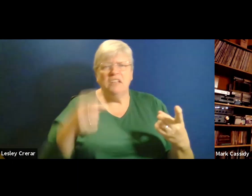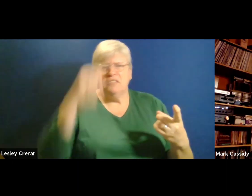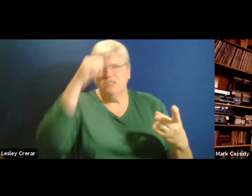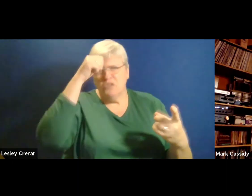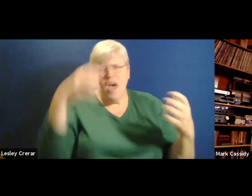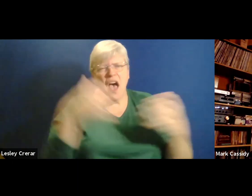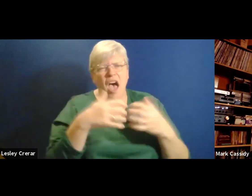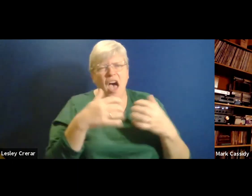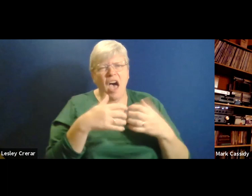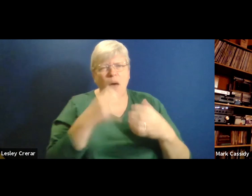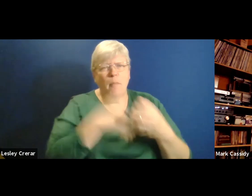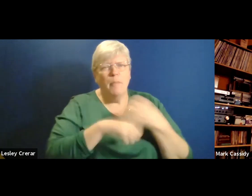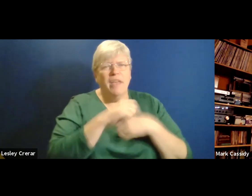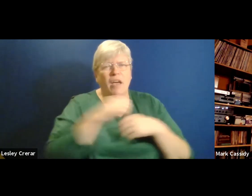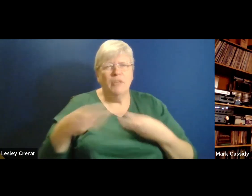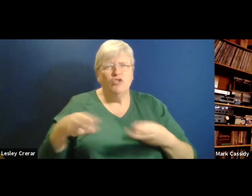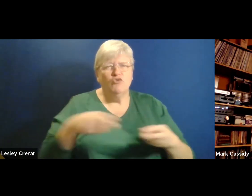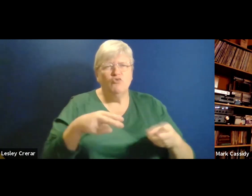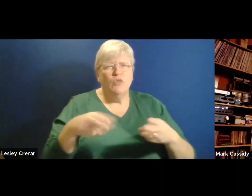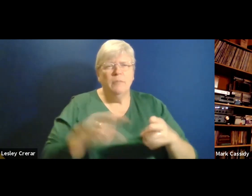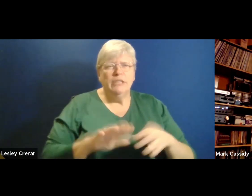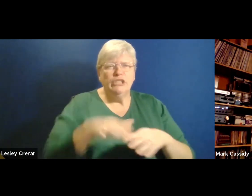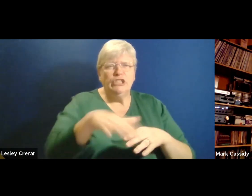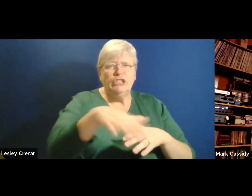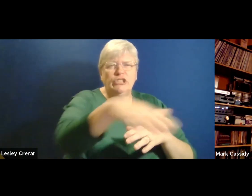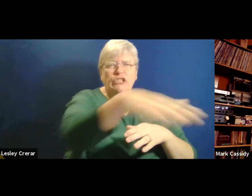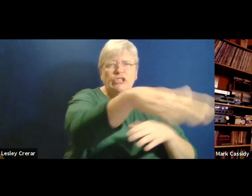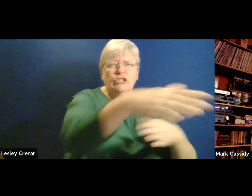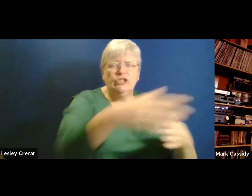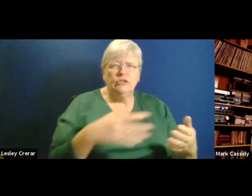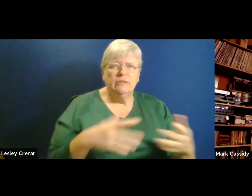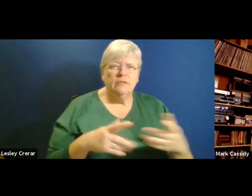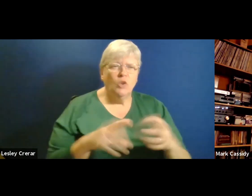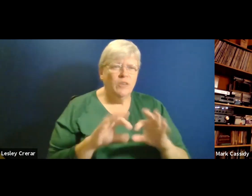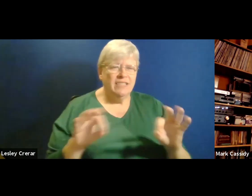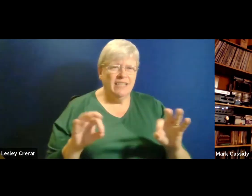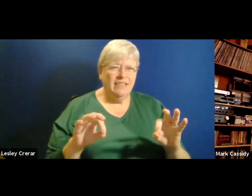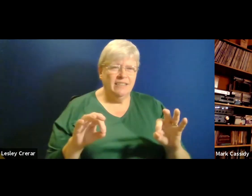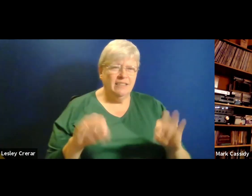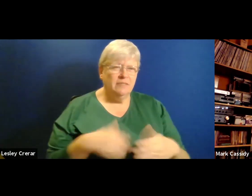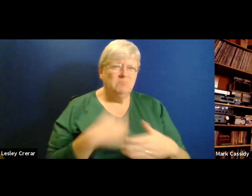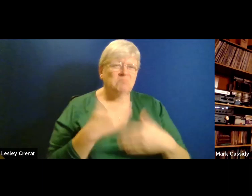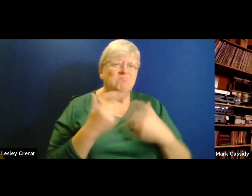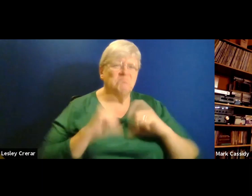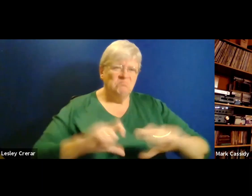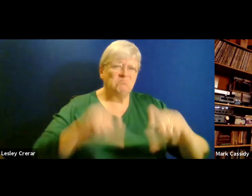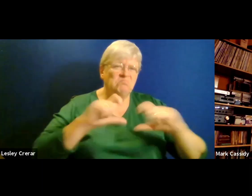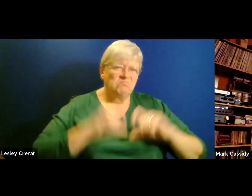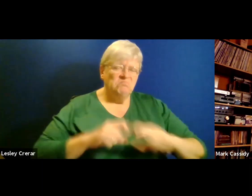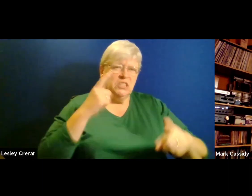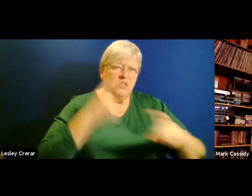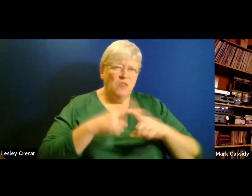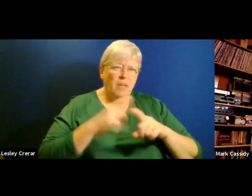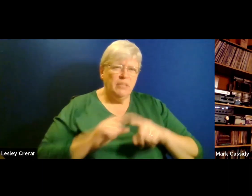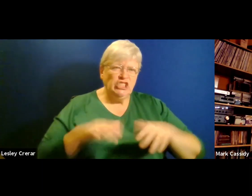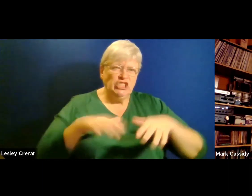the stream, not a stick that's spun at source. Ride the impulsive rapids to middle age